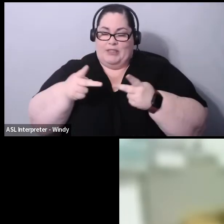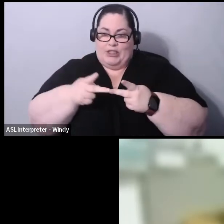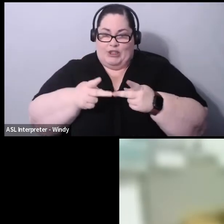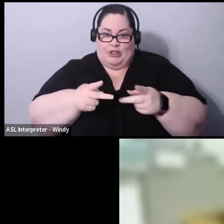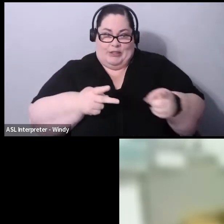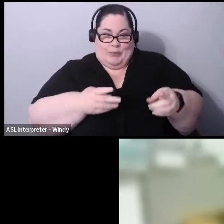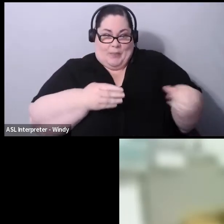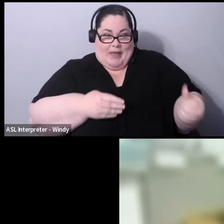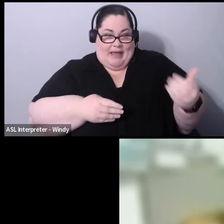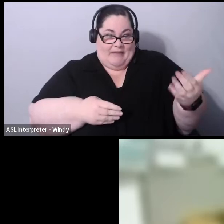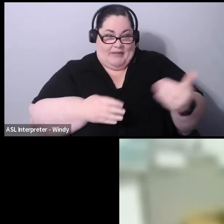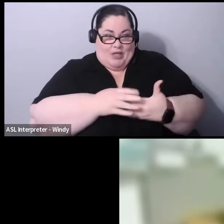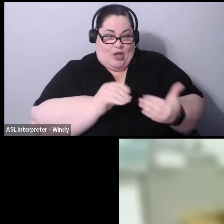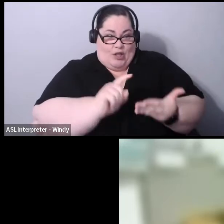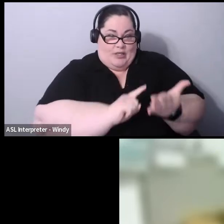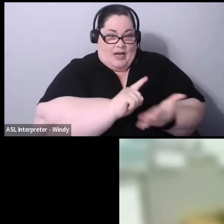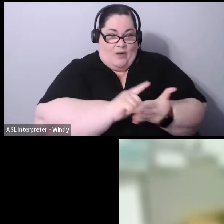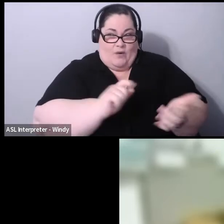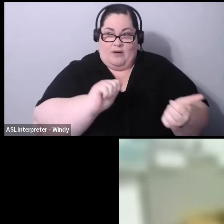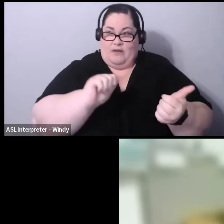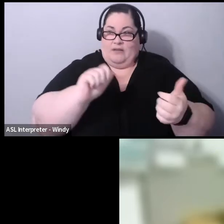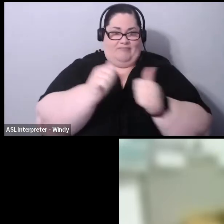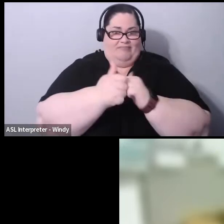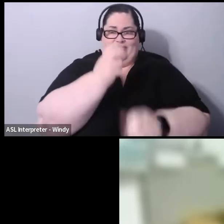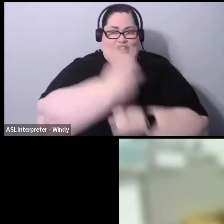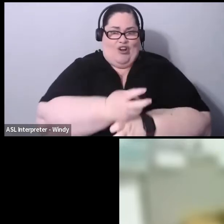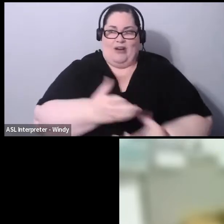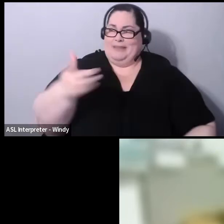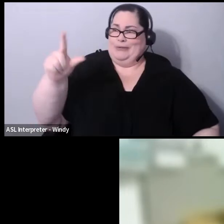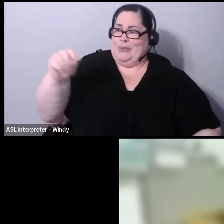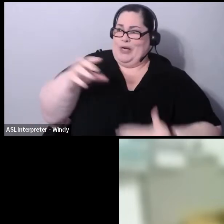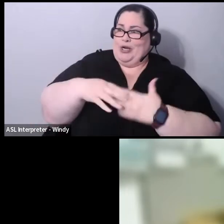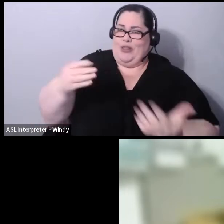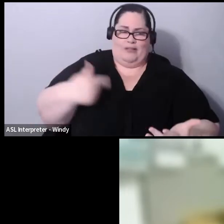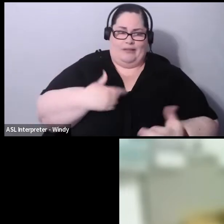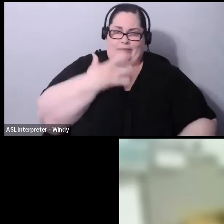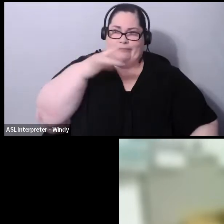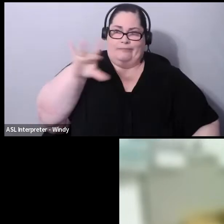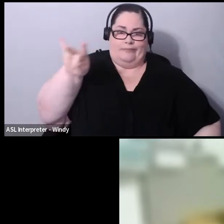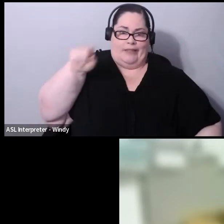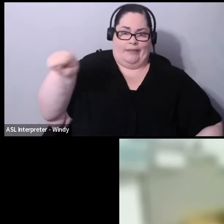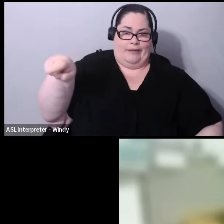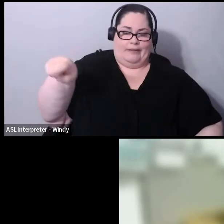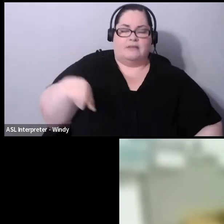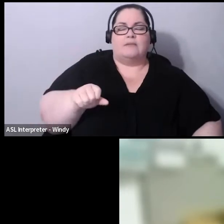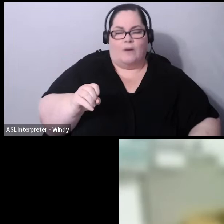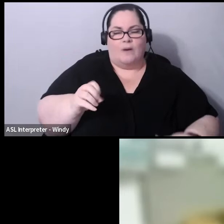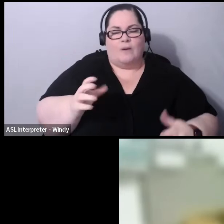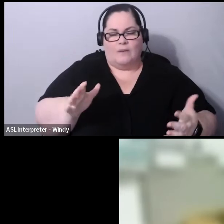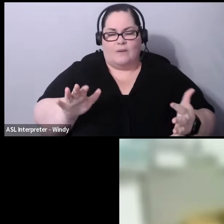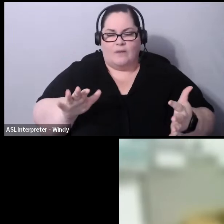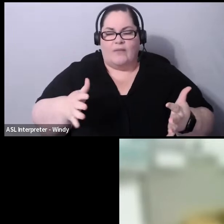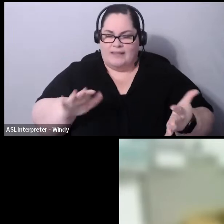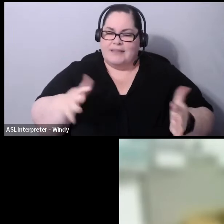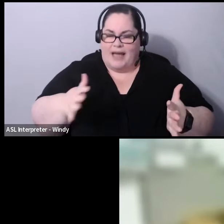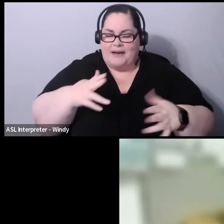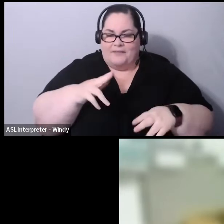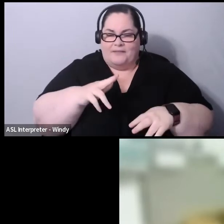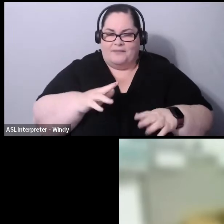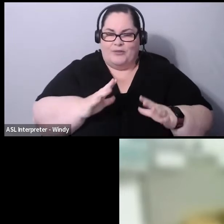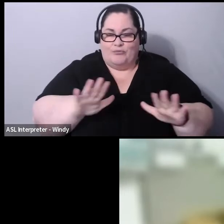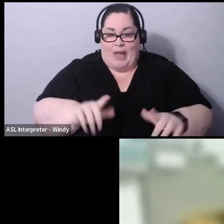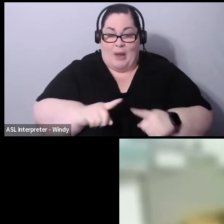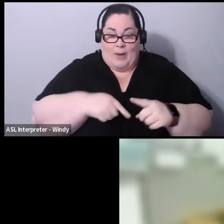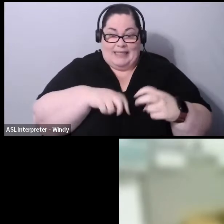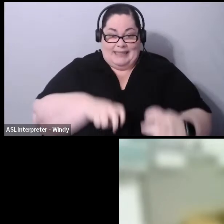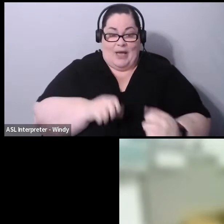$15 an hour to compete. So that's something that is it's kind of fun when I sit down with the job seeker